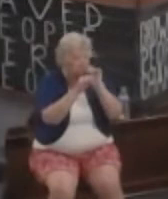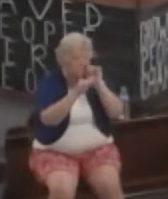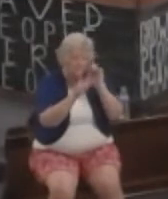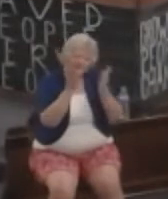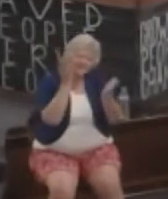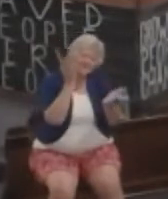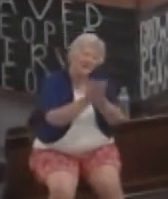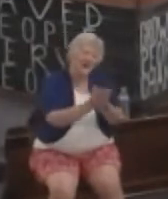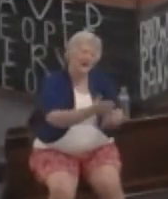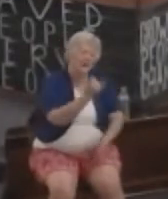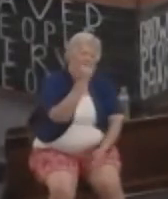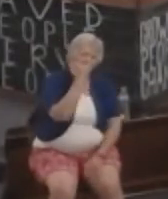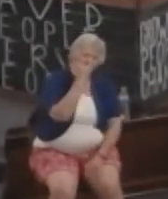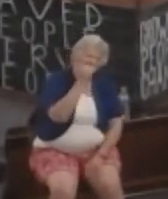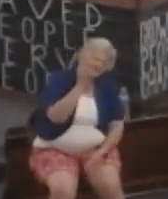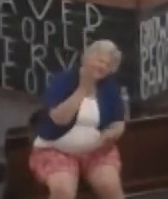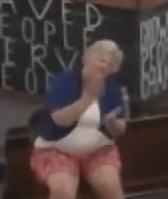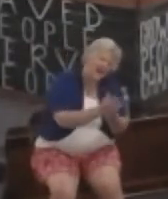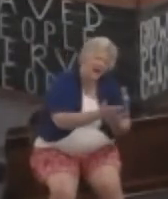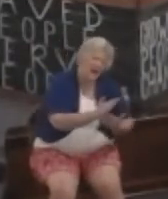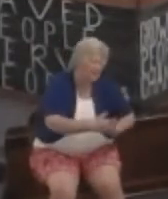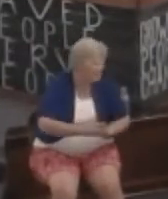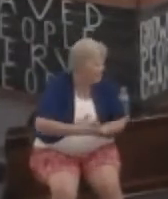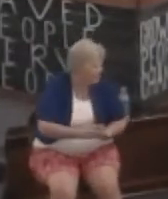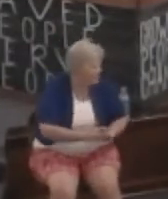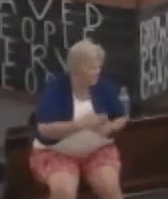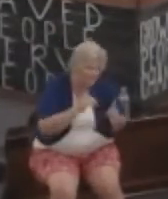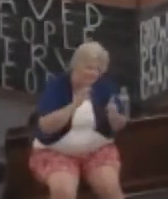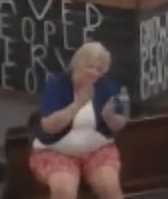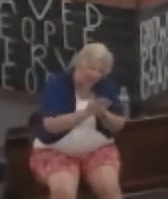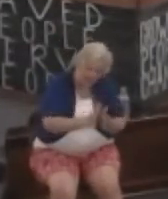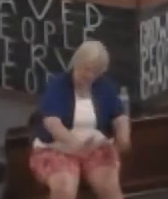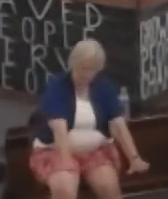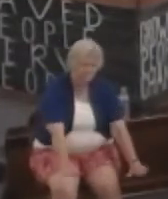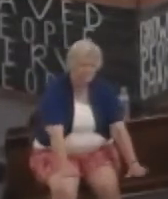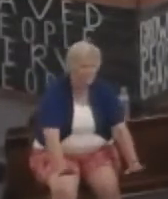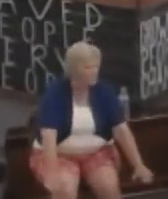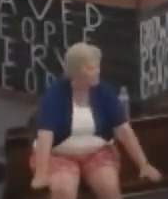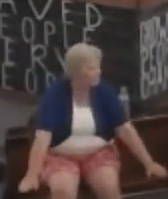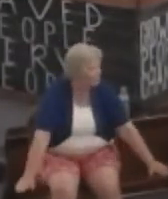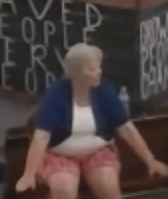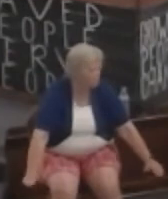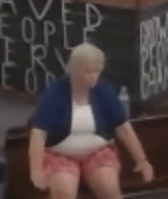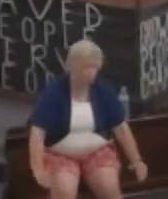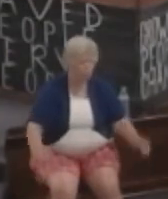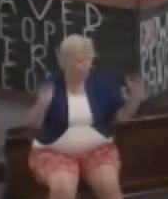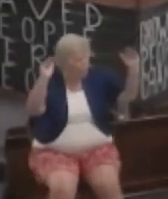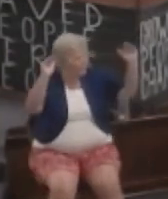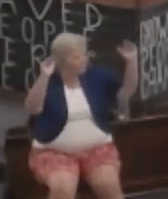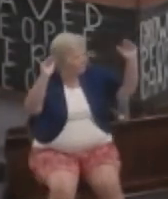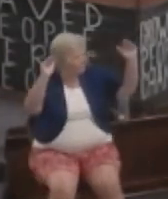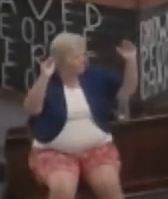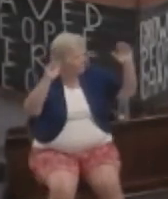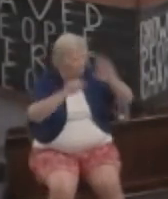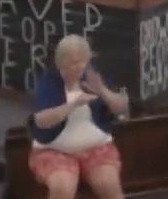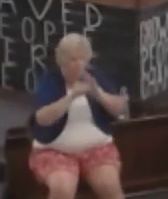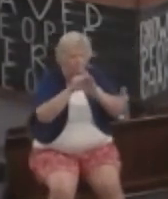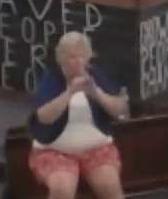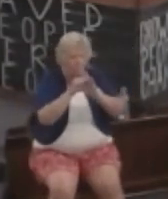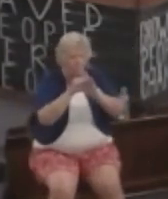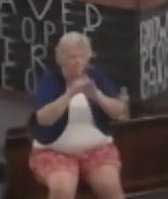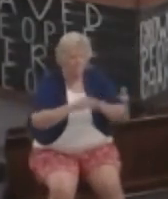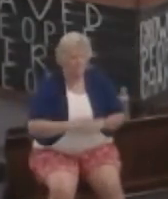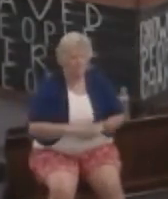being infants and mature up and grasp that fullness. Paul goes on to tell us in 14, then we